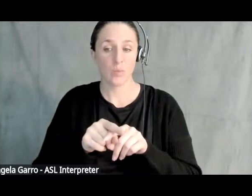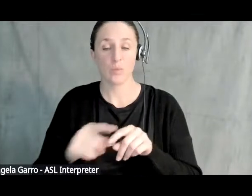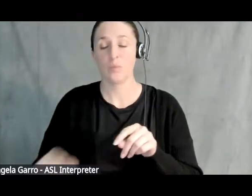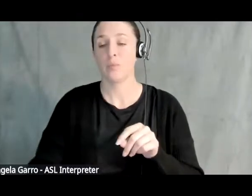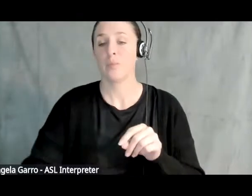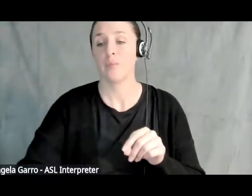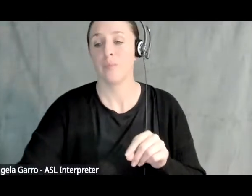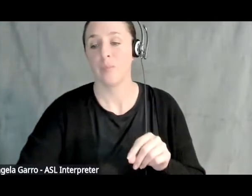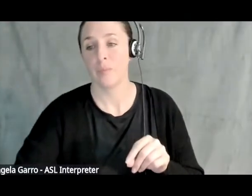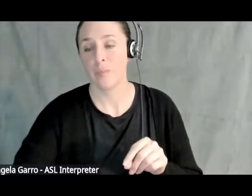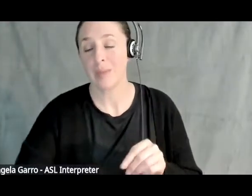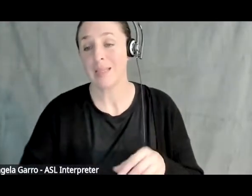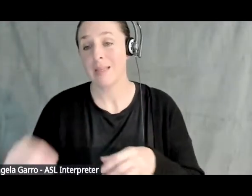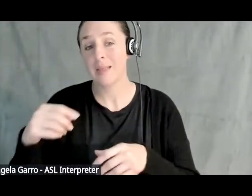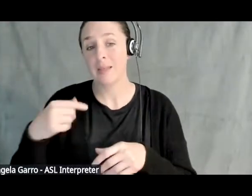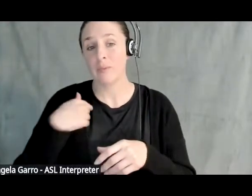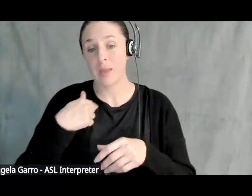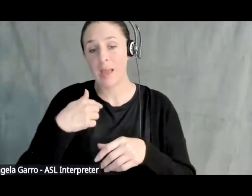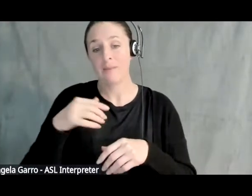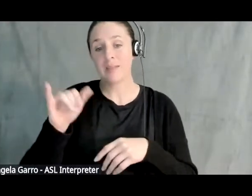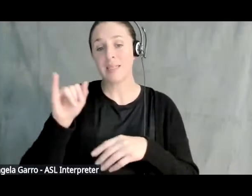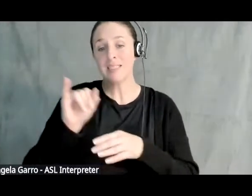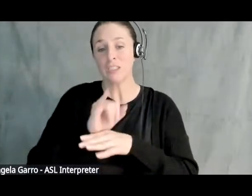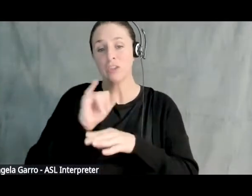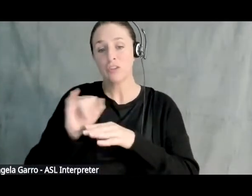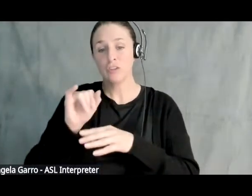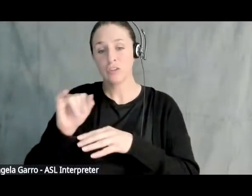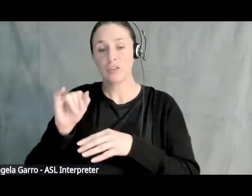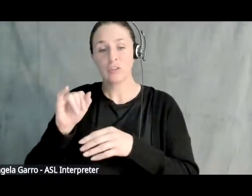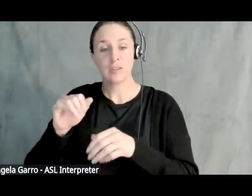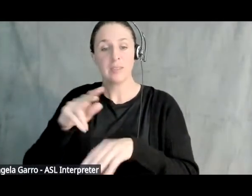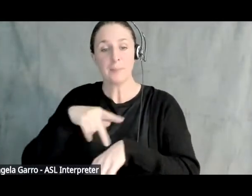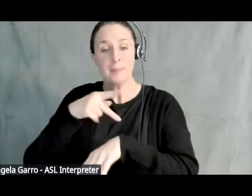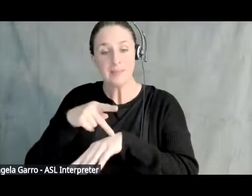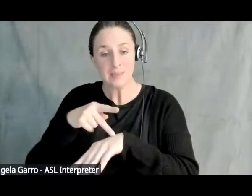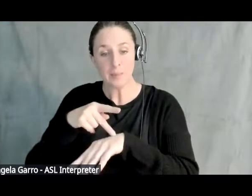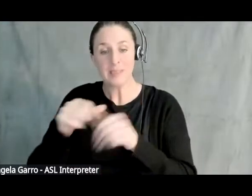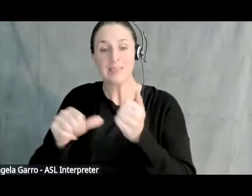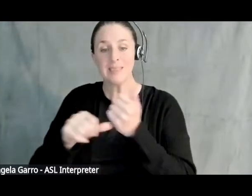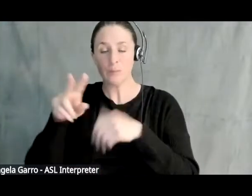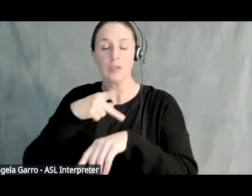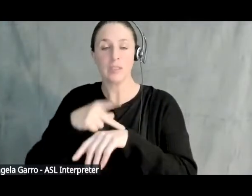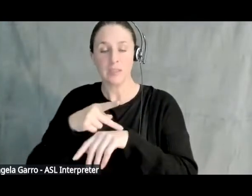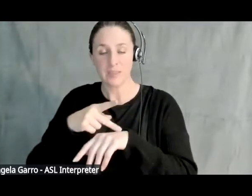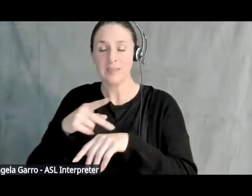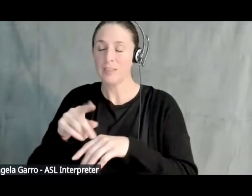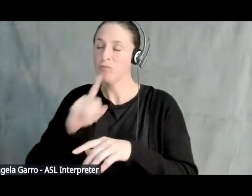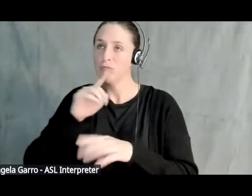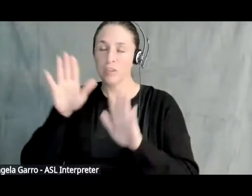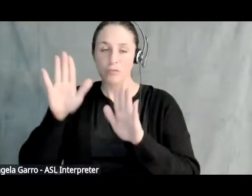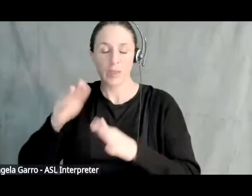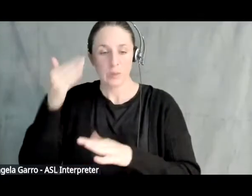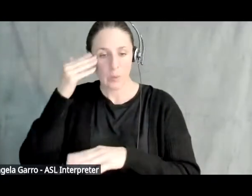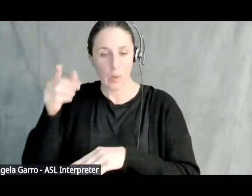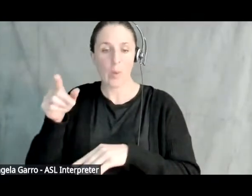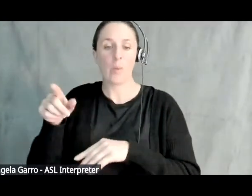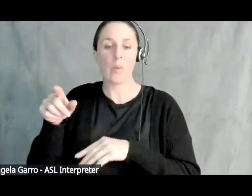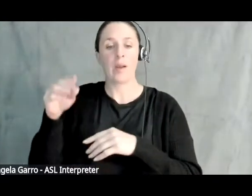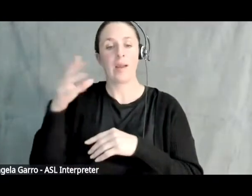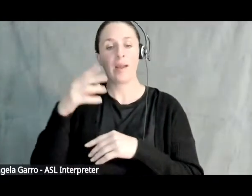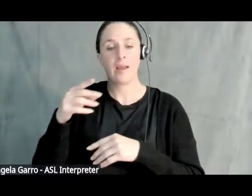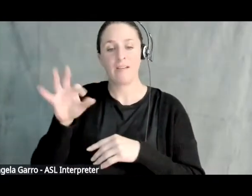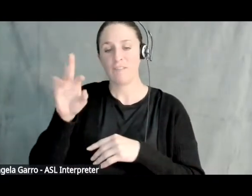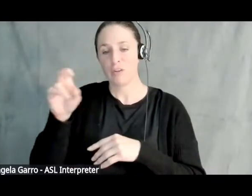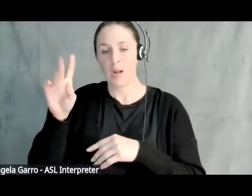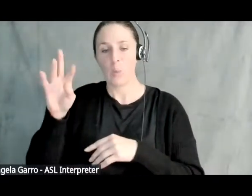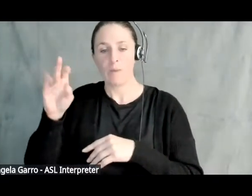we have a interim assistant principal, Fred Wolfgram, who has been great to get to know, very nice guy. And I got to see him